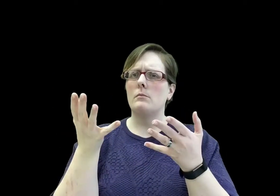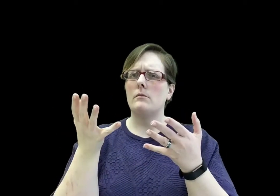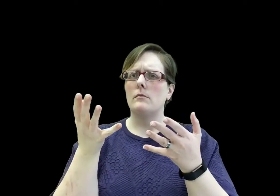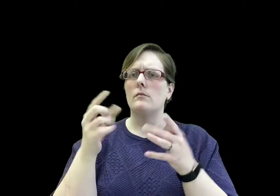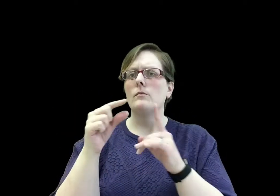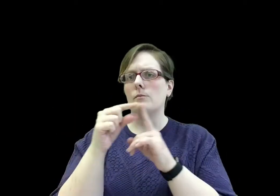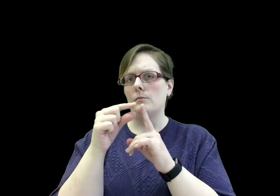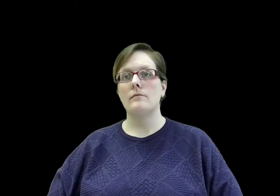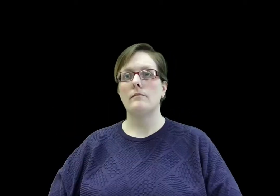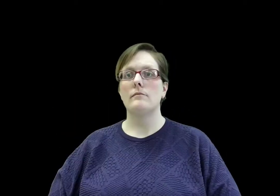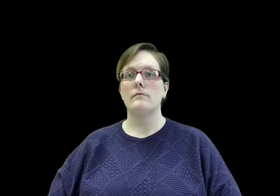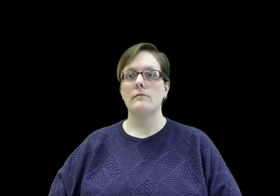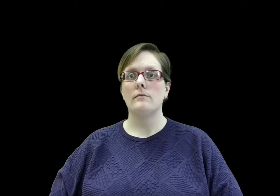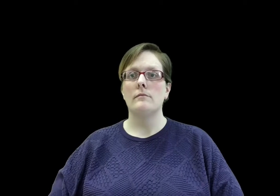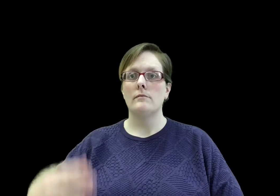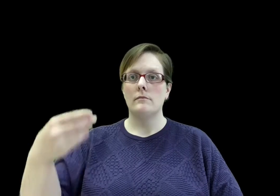Genetics focuses on